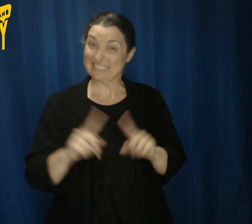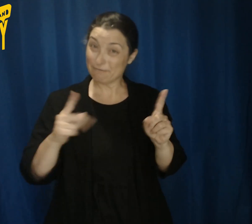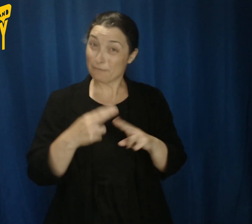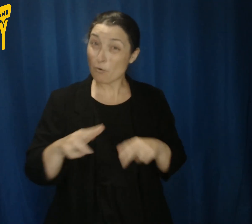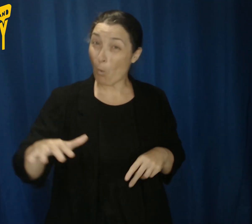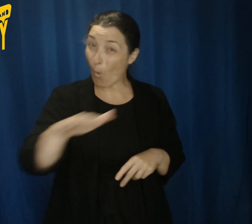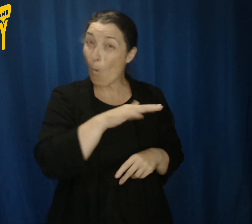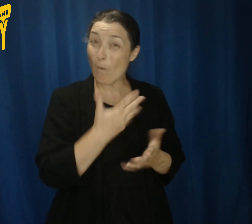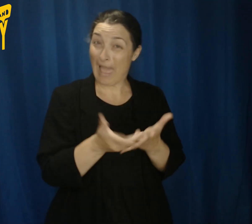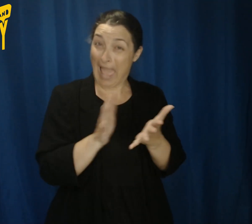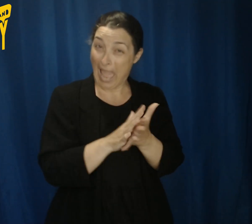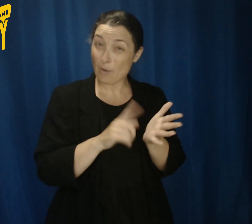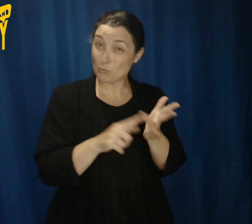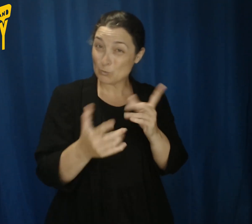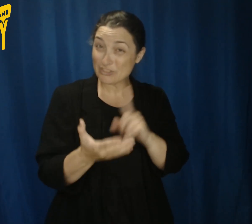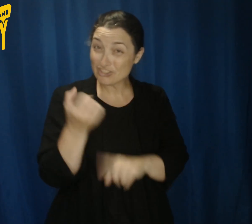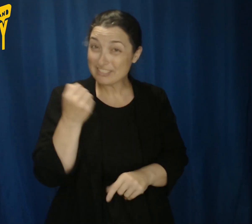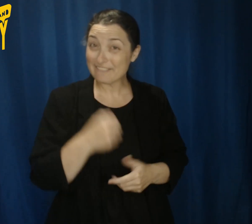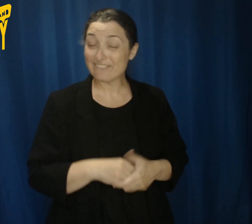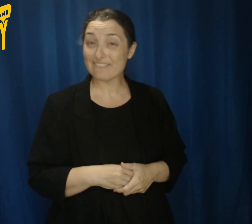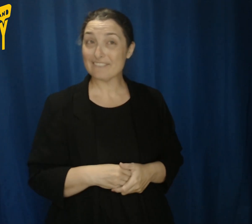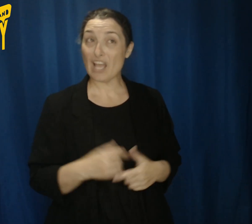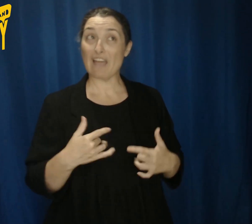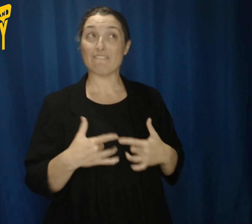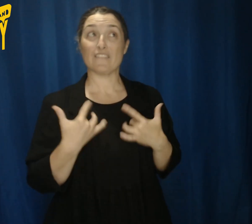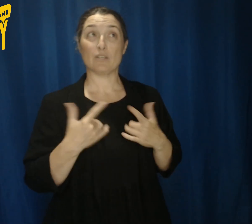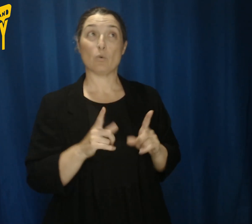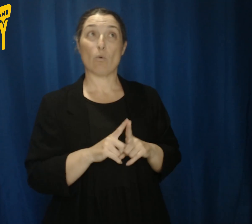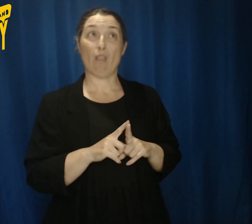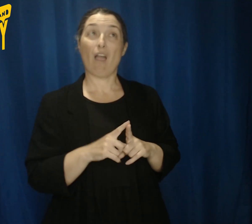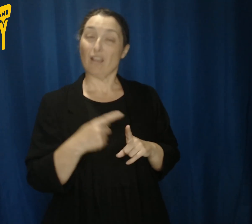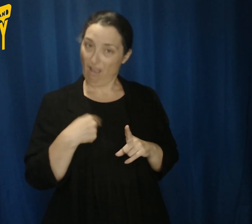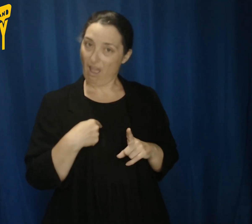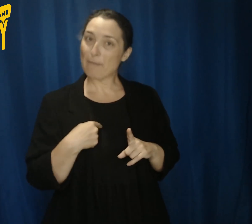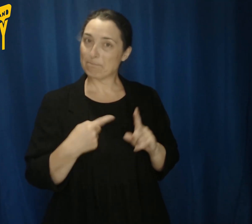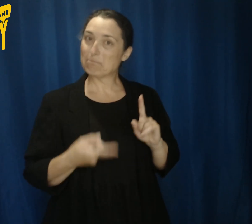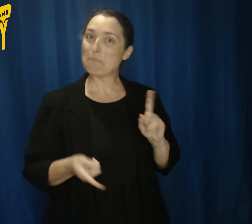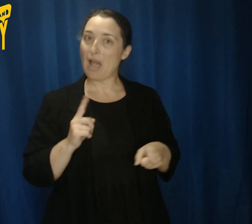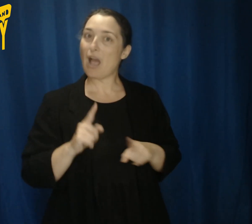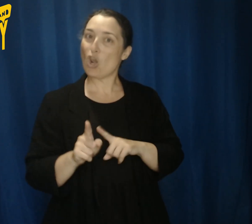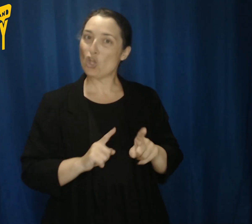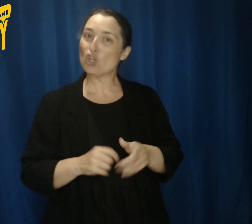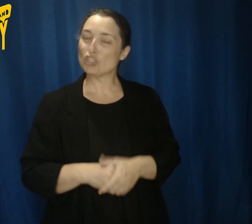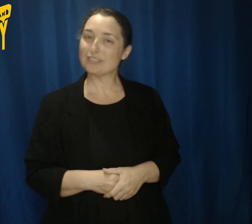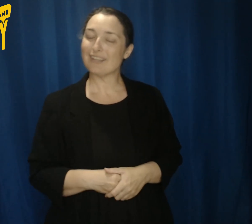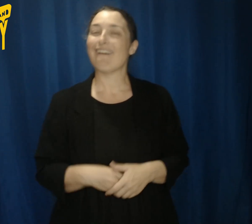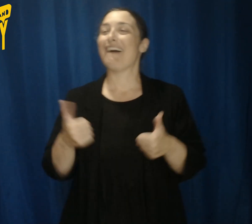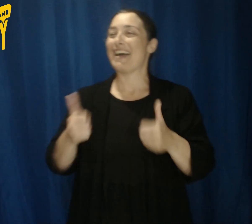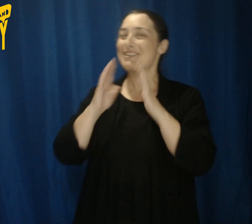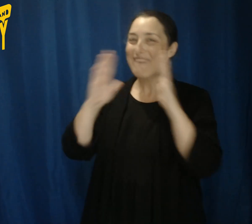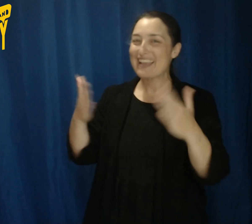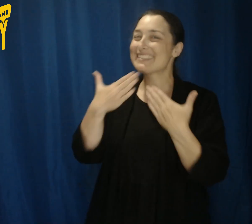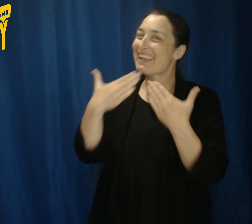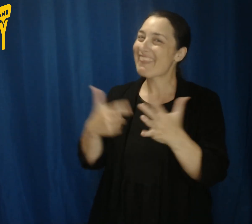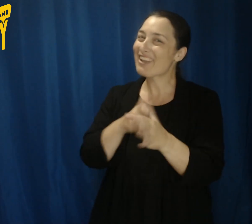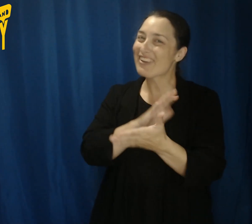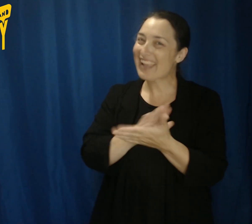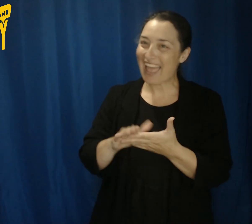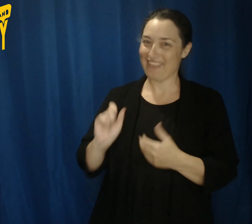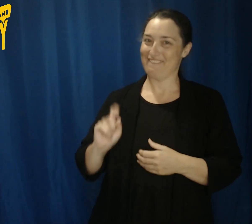And I feel like I've learnt from that. This has been amazing. Thanks, Kath, for being on the first episode of Create